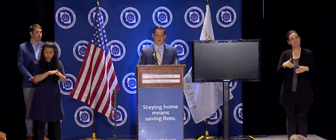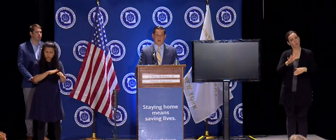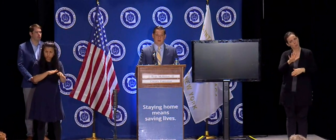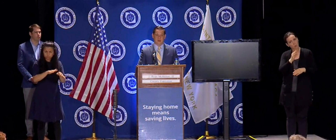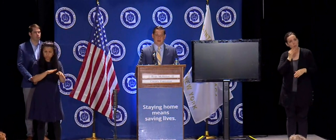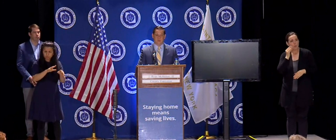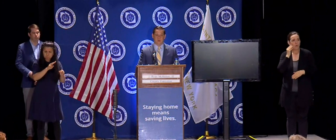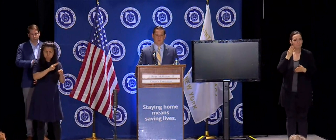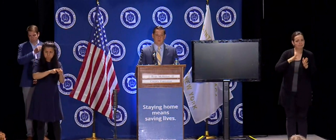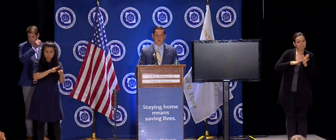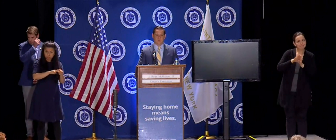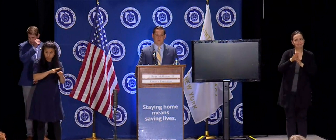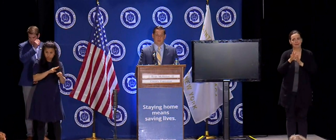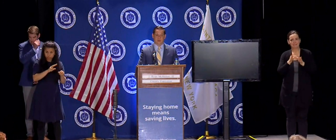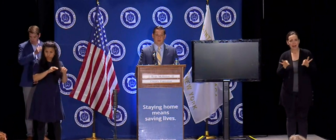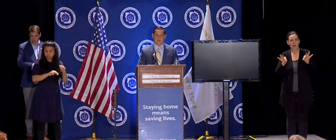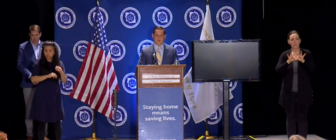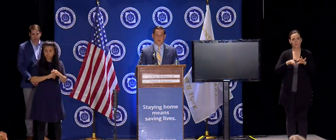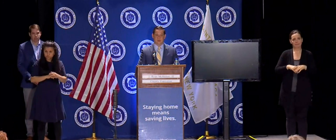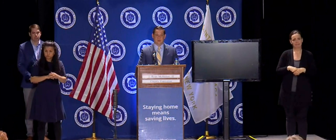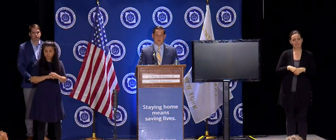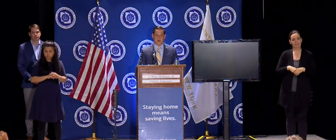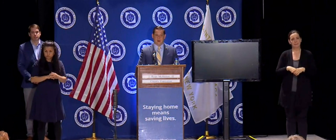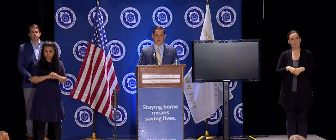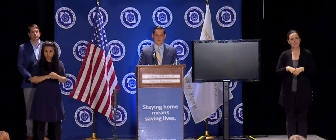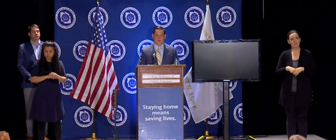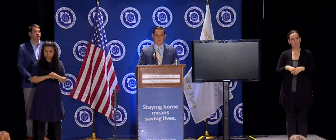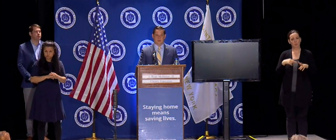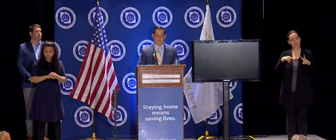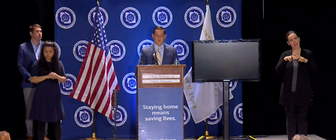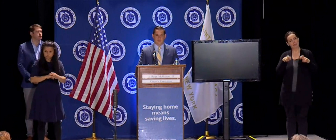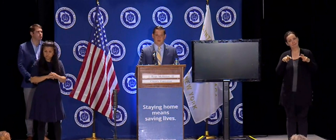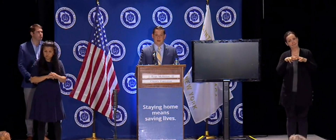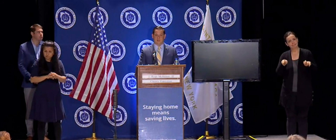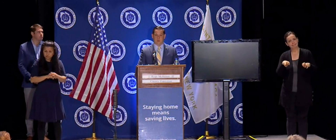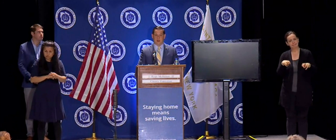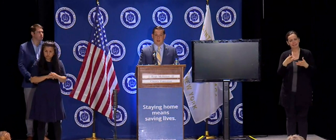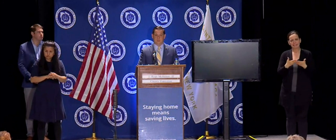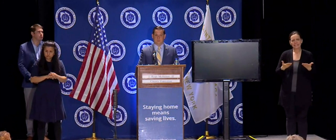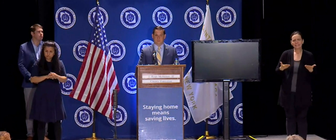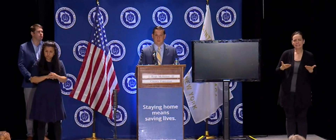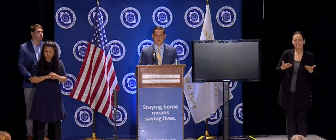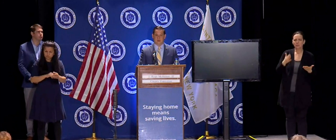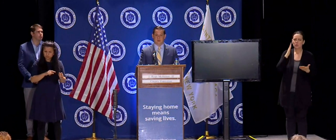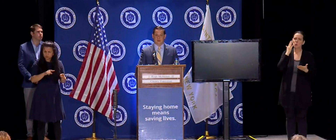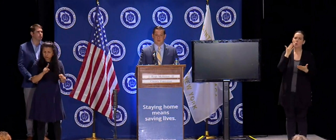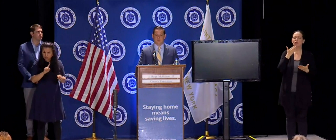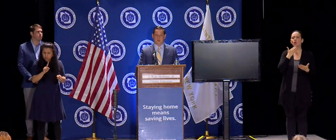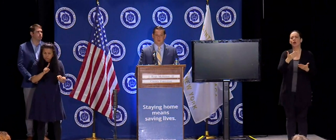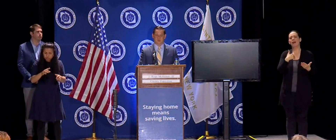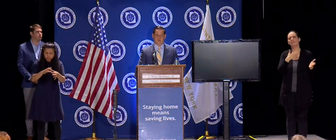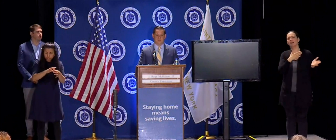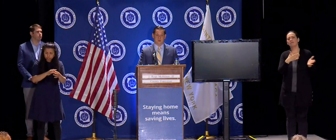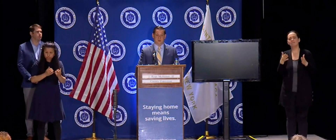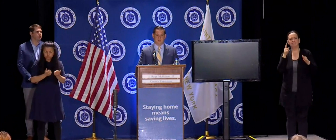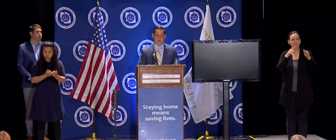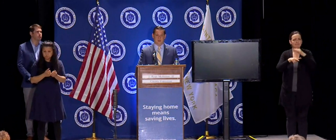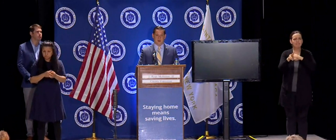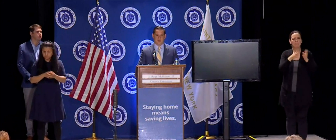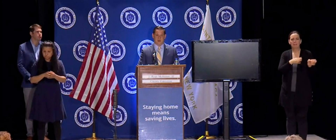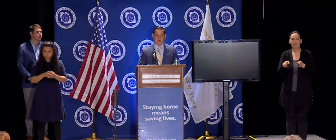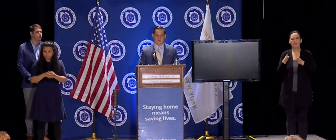But again, when you look at things, it's always good to have a plan and to do things